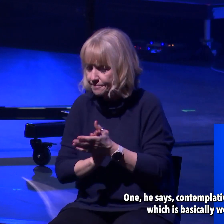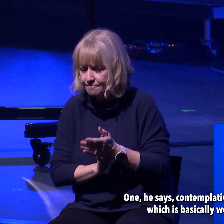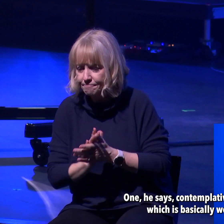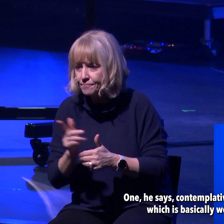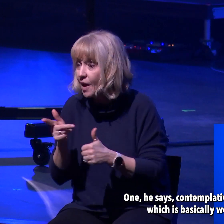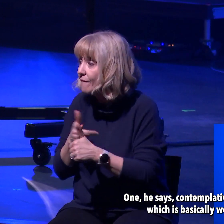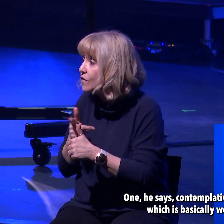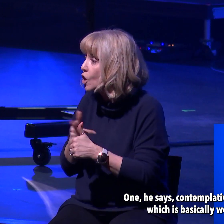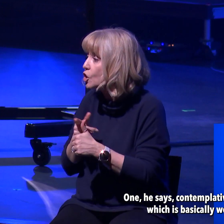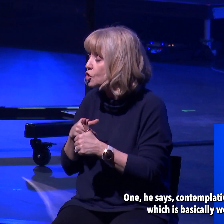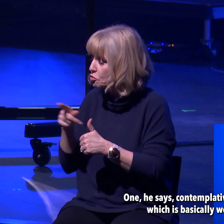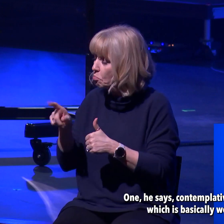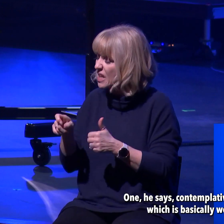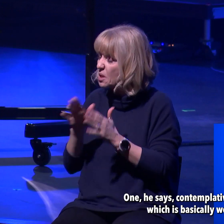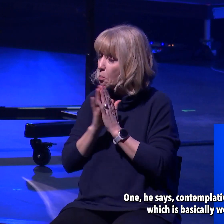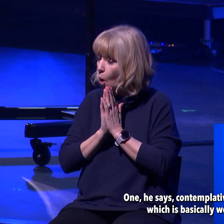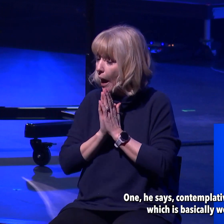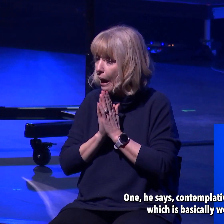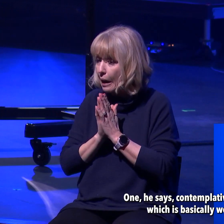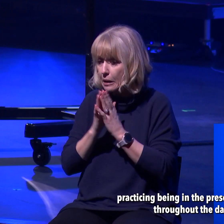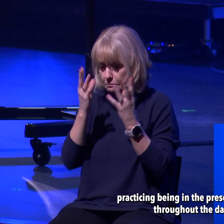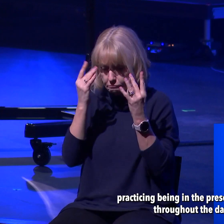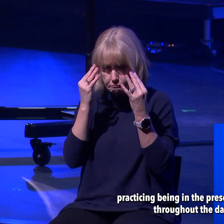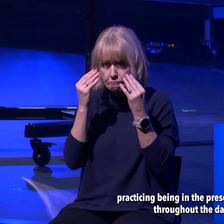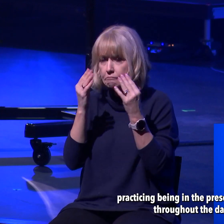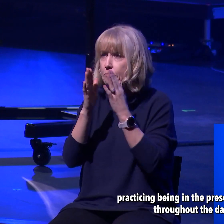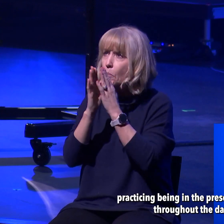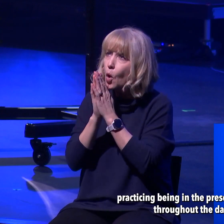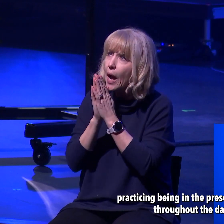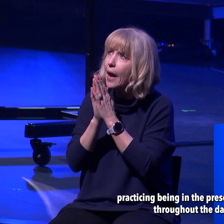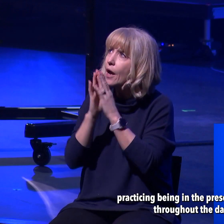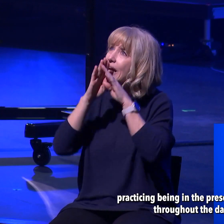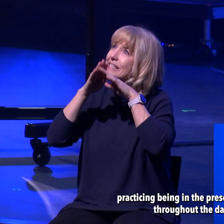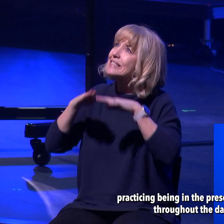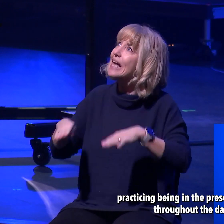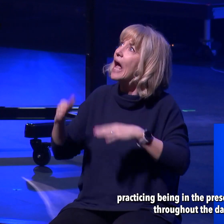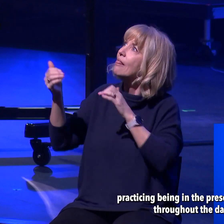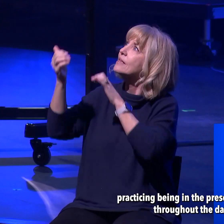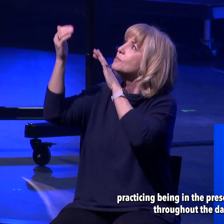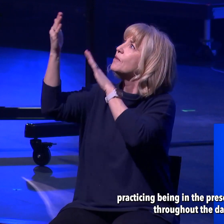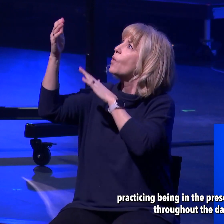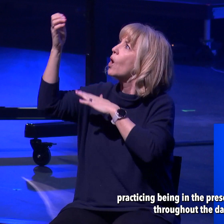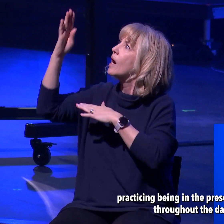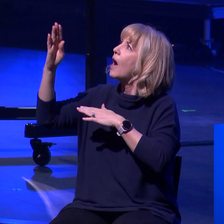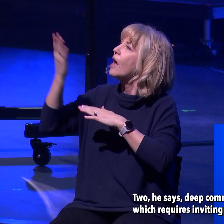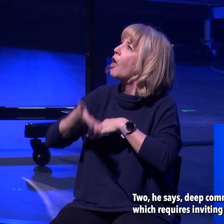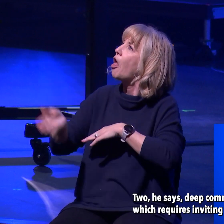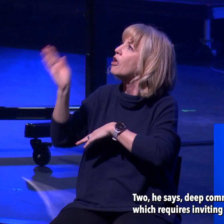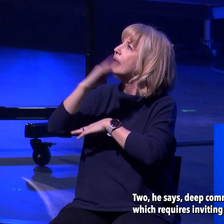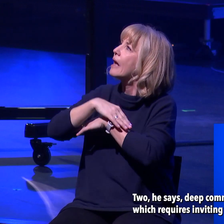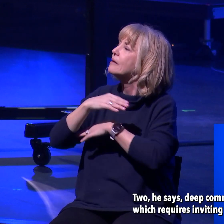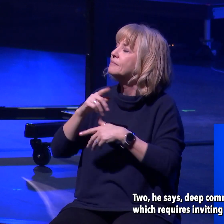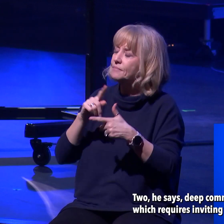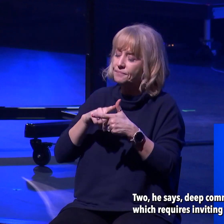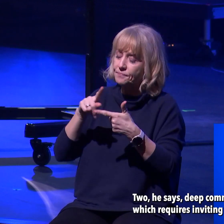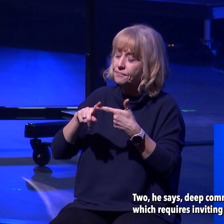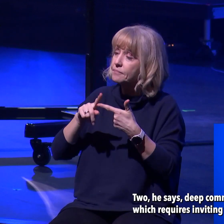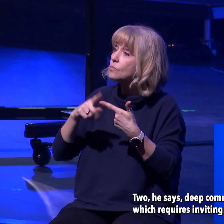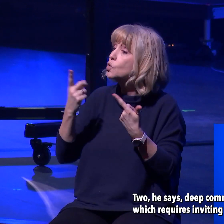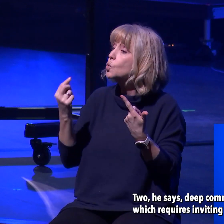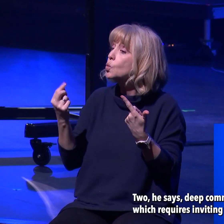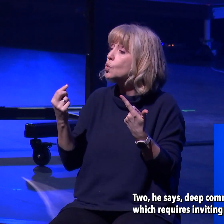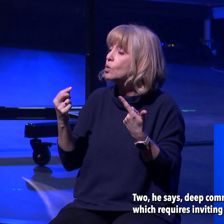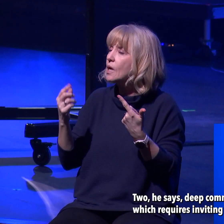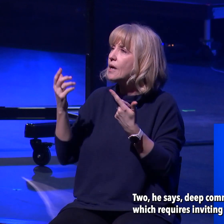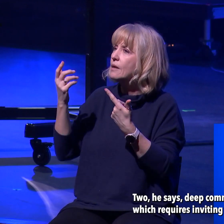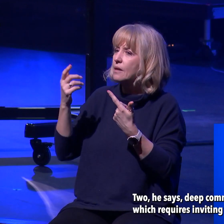he says, contemplative prayer, which is basically we're practicing being in the presence of God throughout the day. 2, he says,